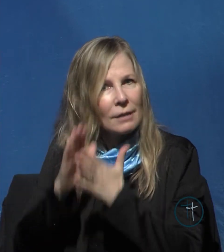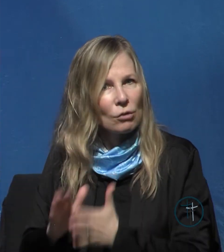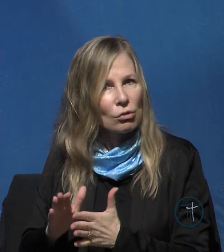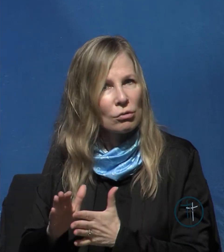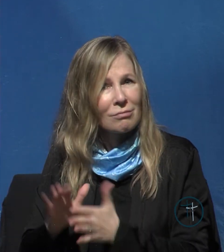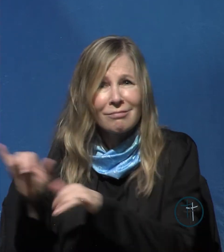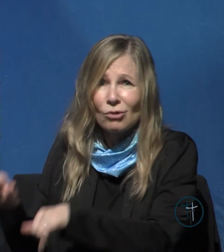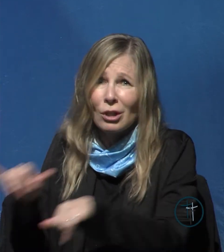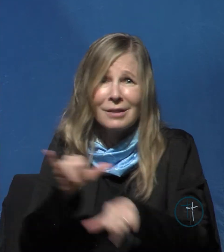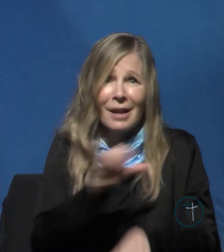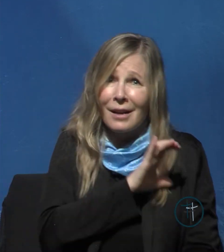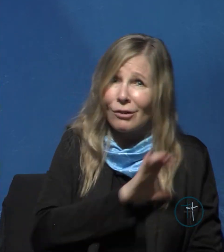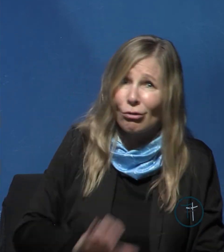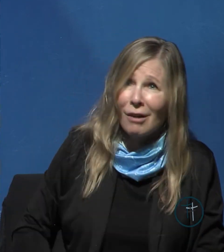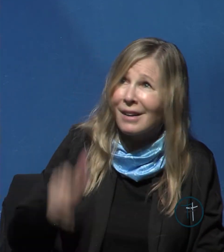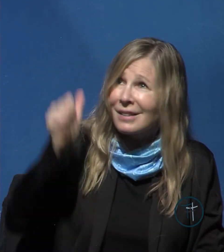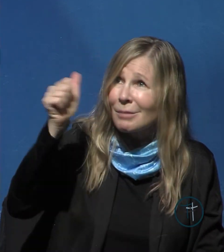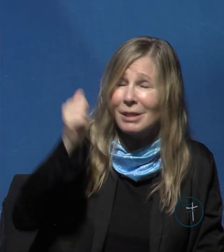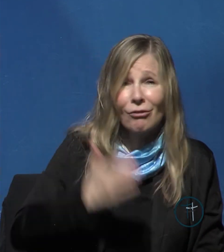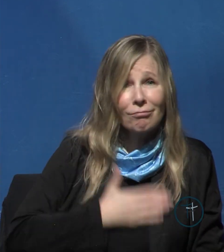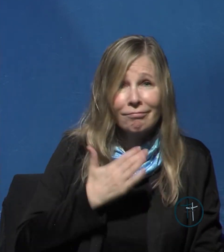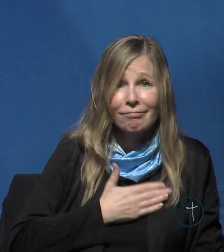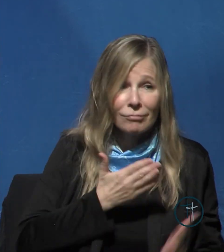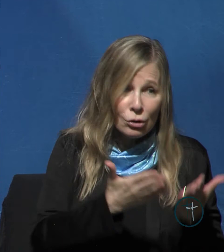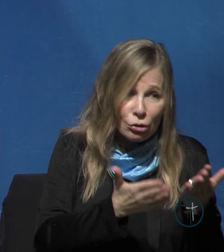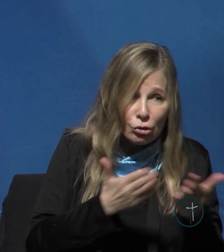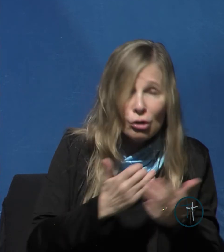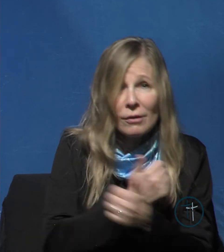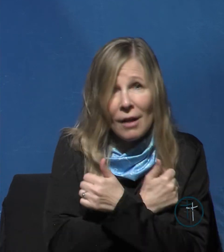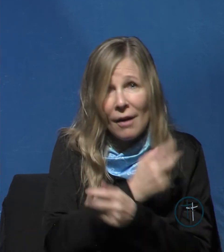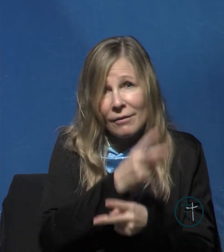has loved and served and cared for you.